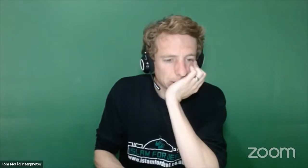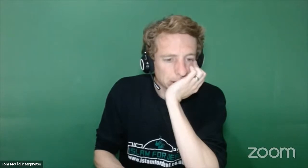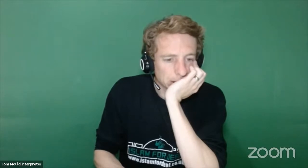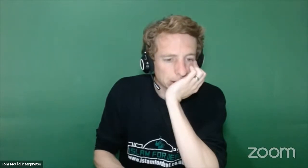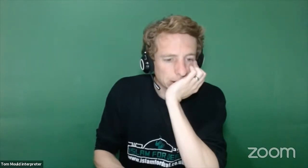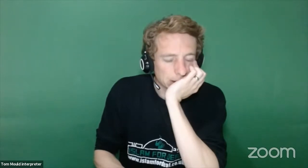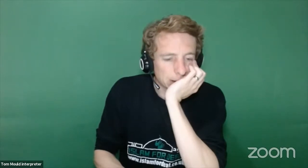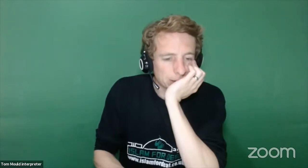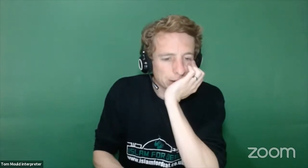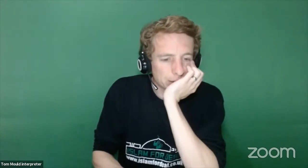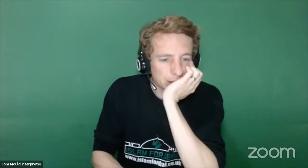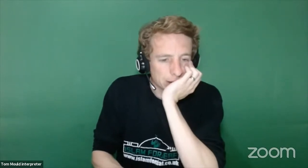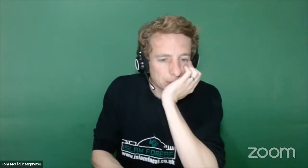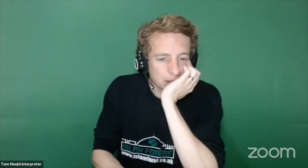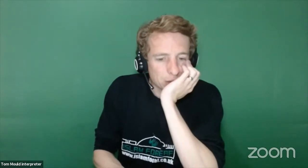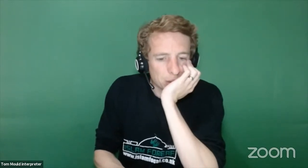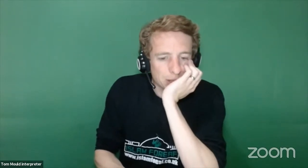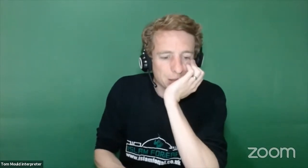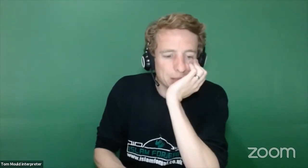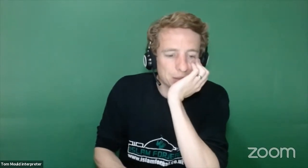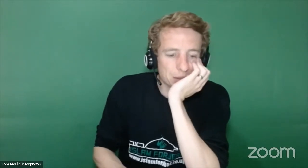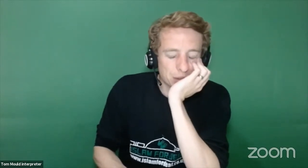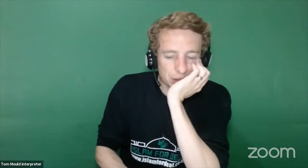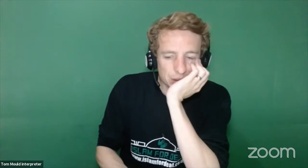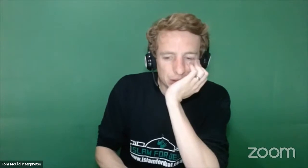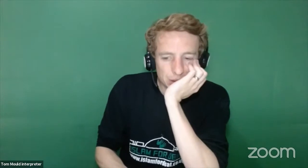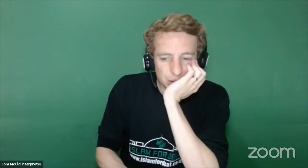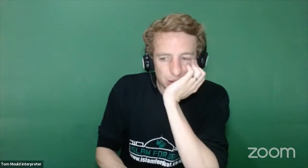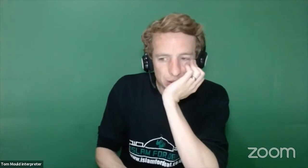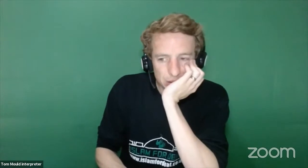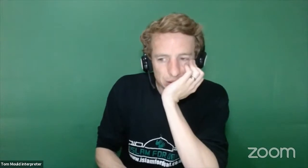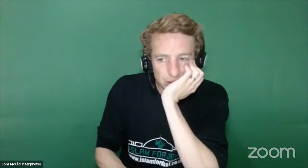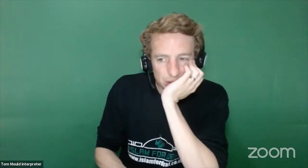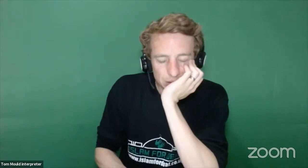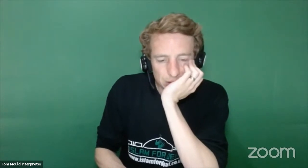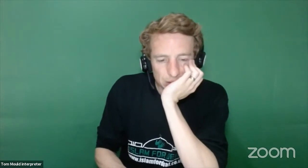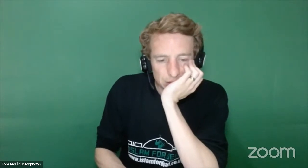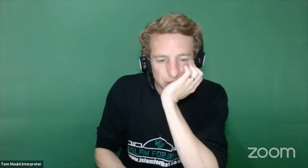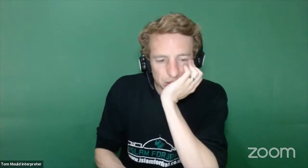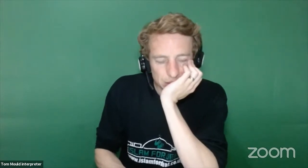Okay, I'll see if I can find it. It might still be on the emails. Okay, inshallah. Okay, cool.